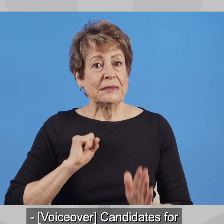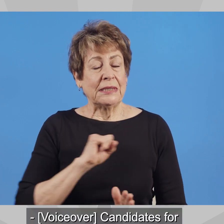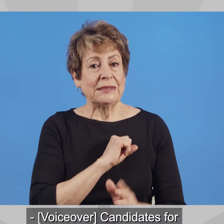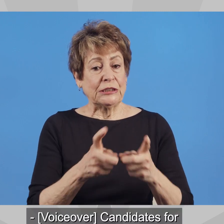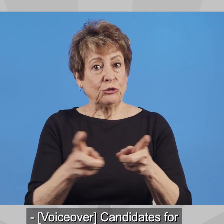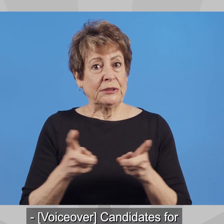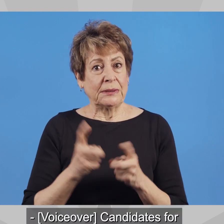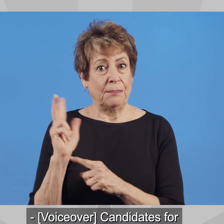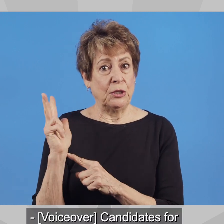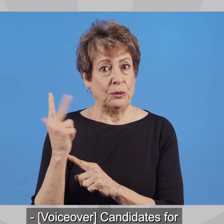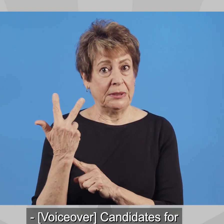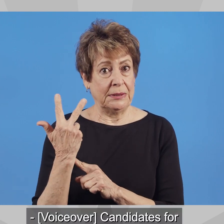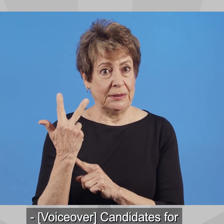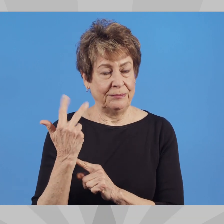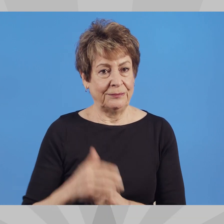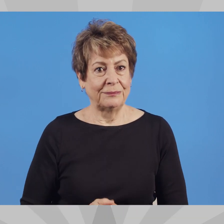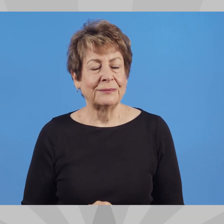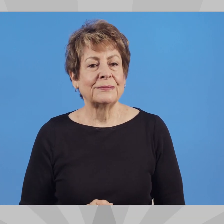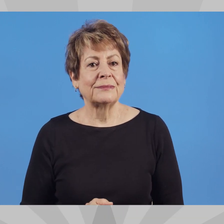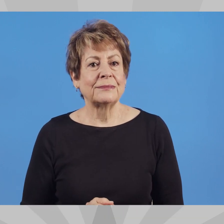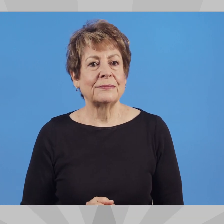Candidates for State Senator, District 3.